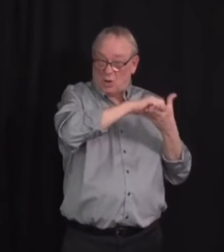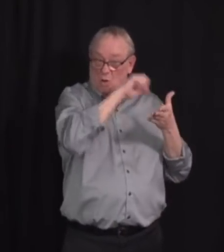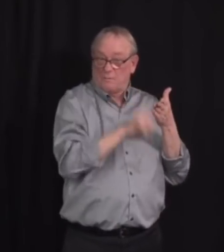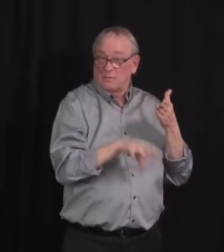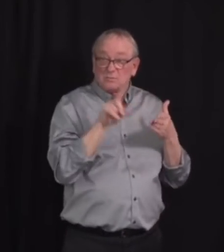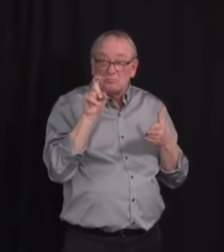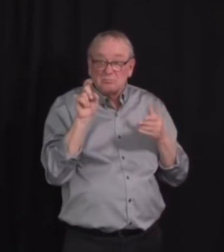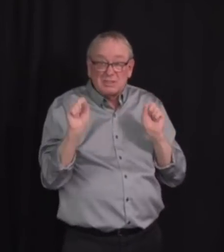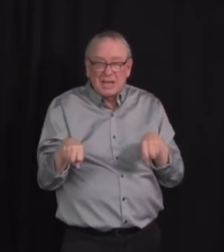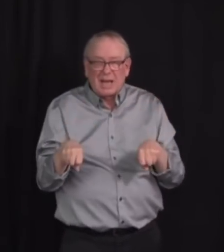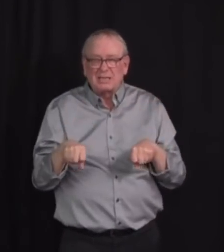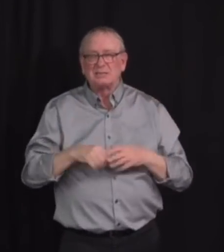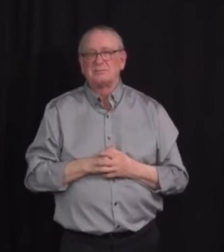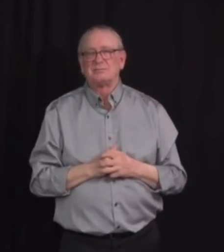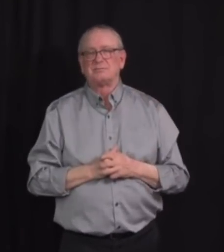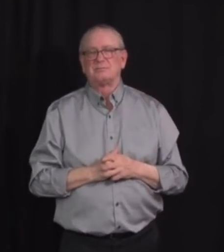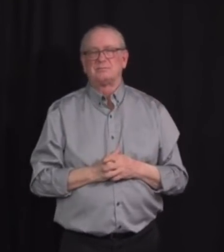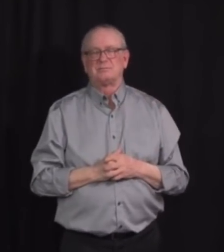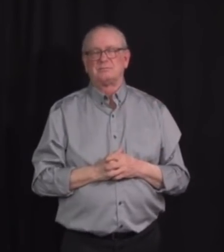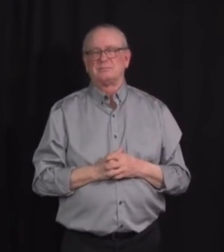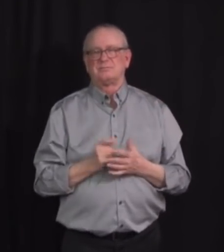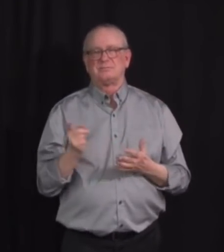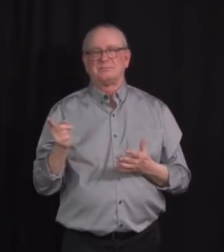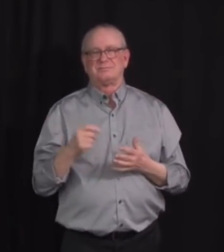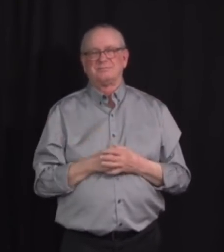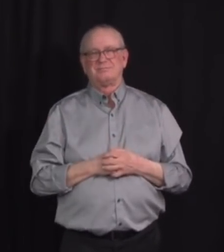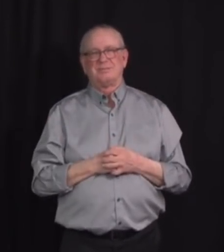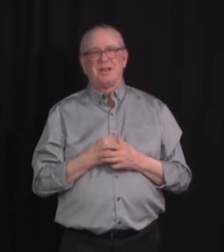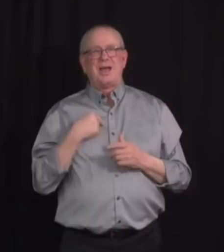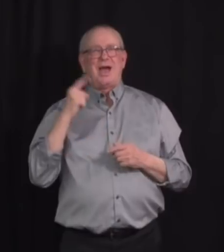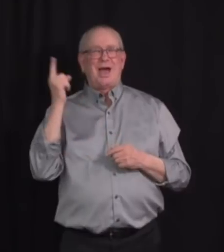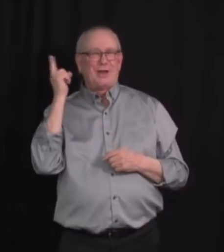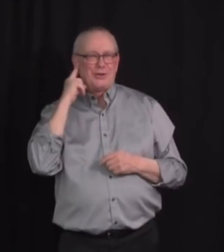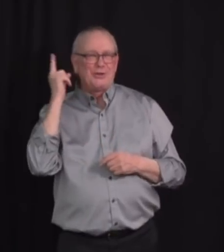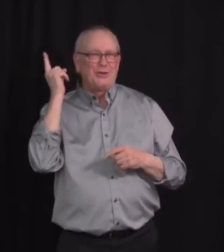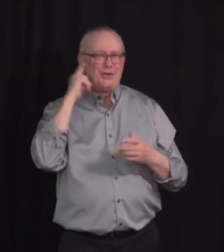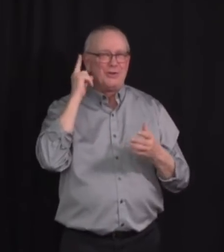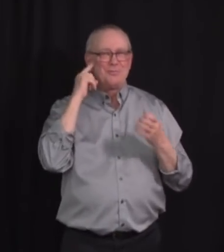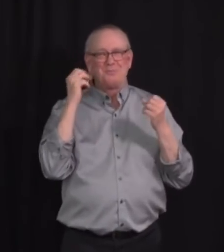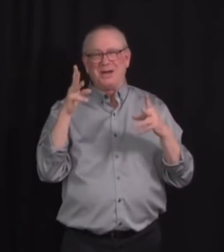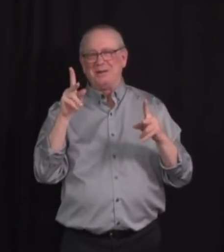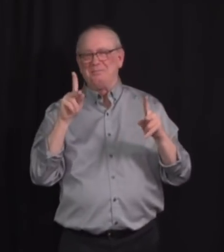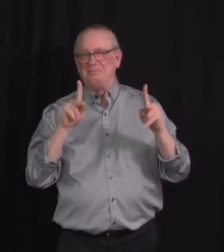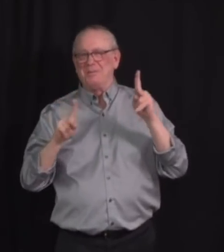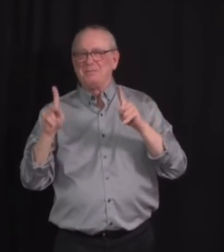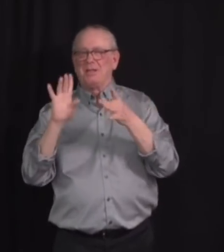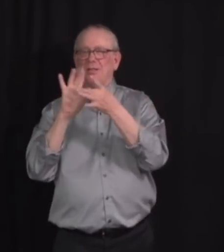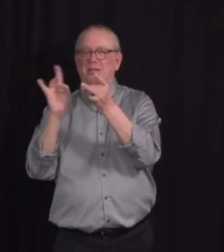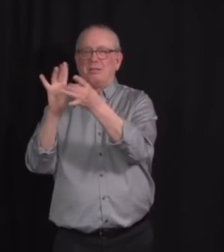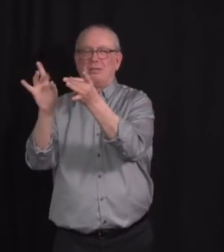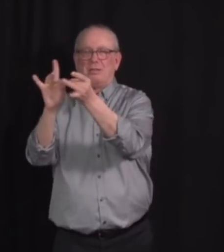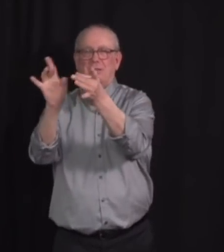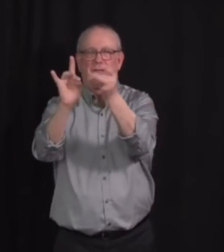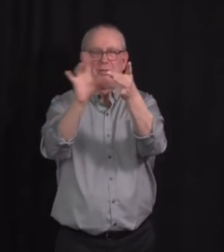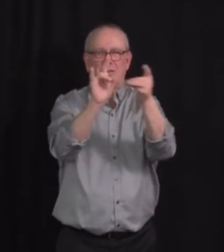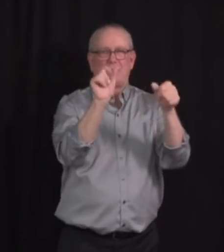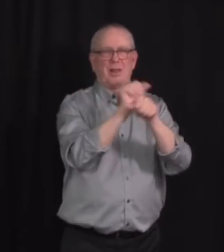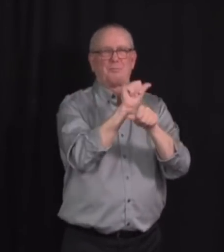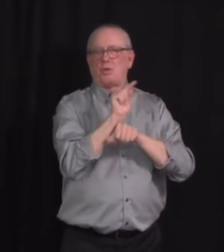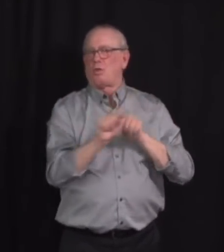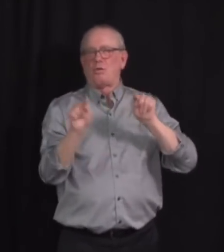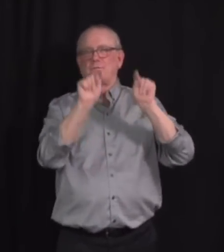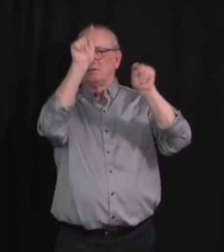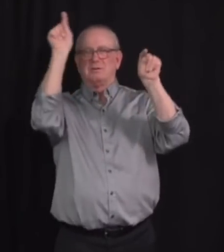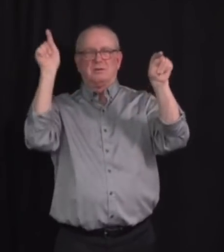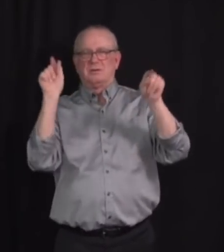that we've heard from many, many Albertans, is how much the absence of social interaction, in-person social